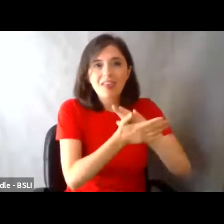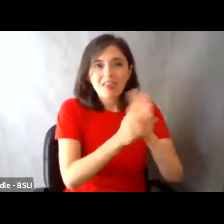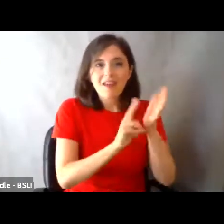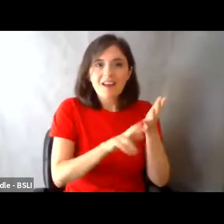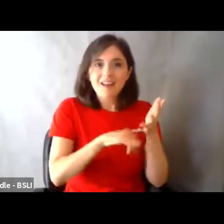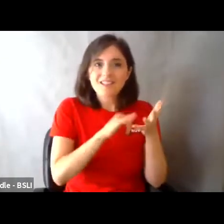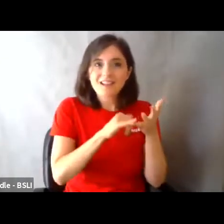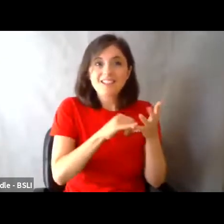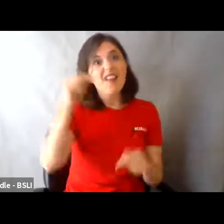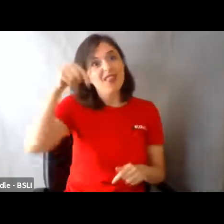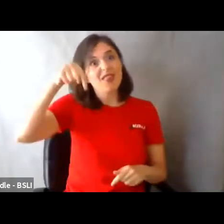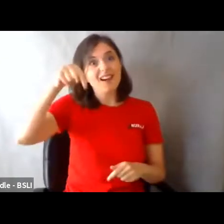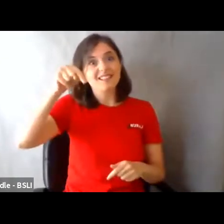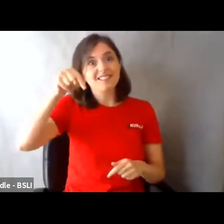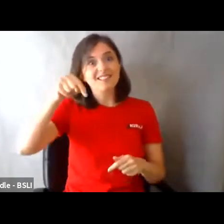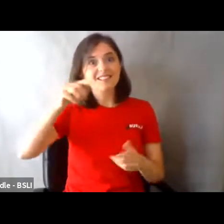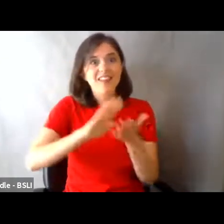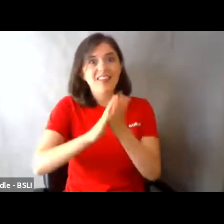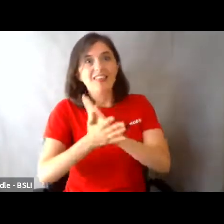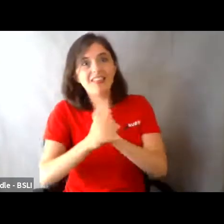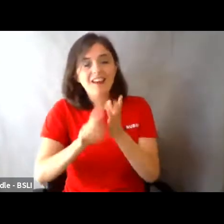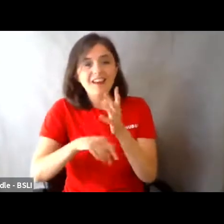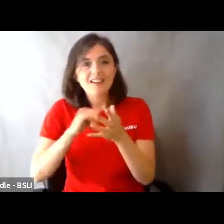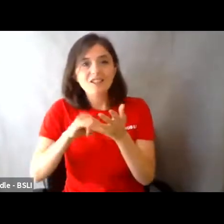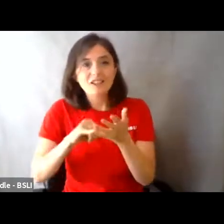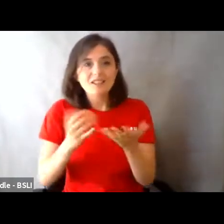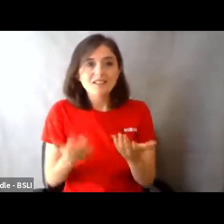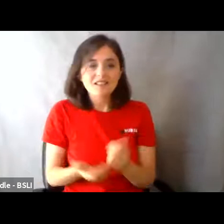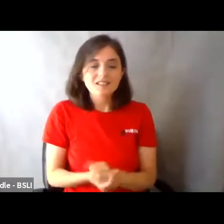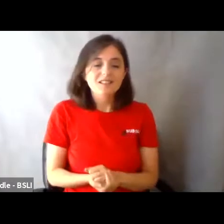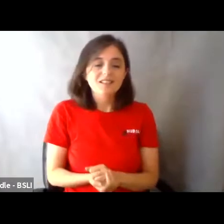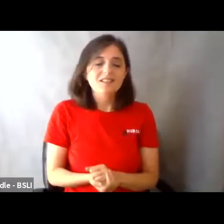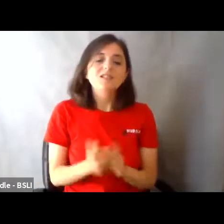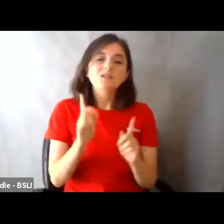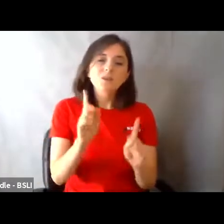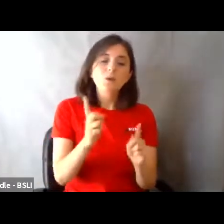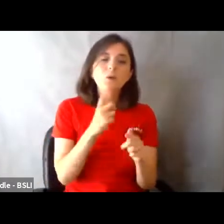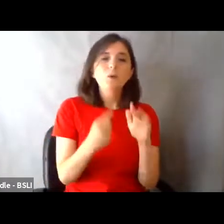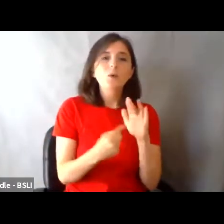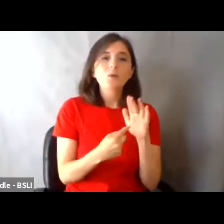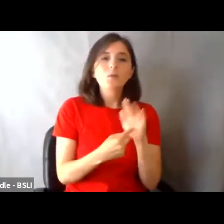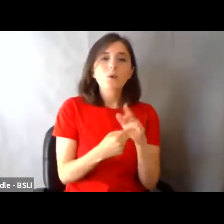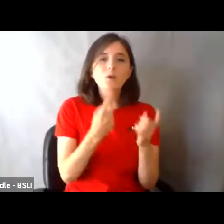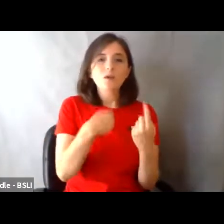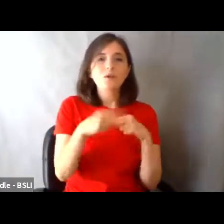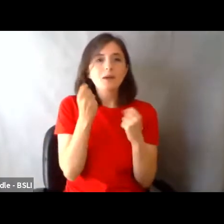So I think that it's important to realise